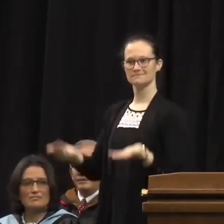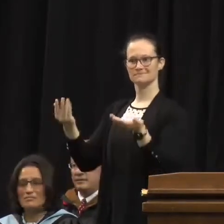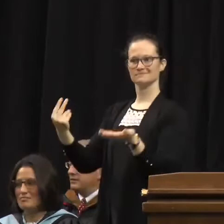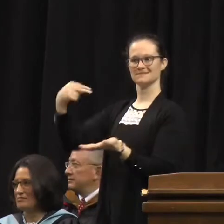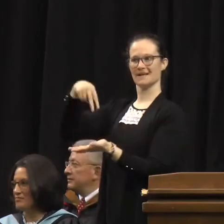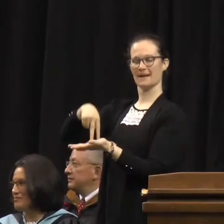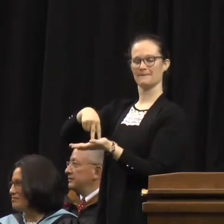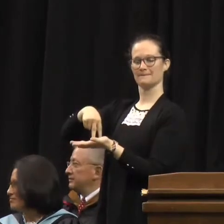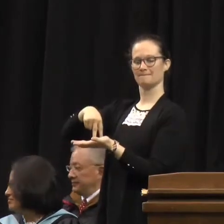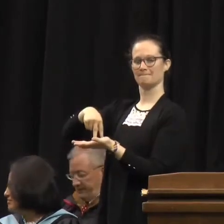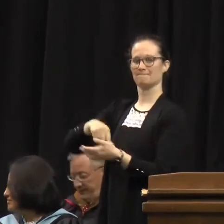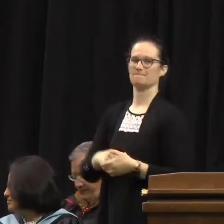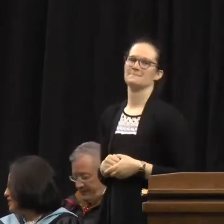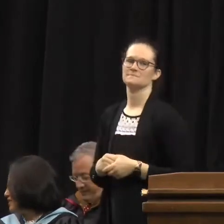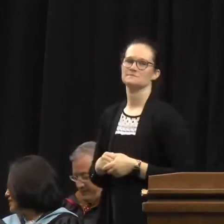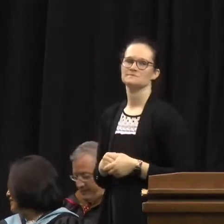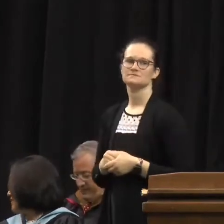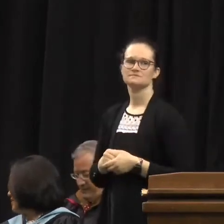stand.